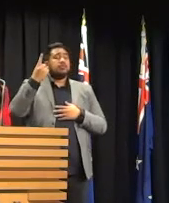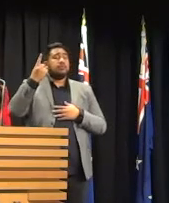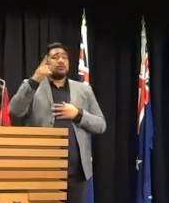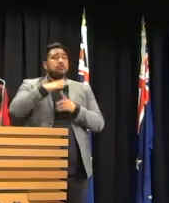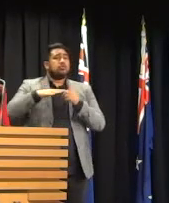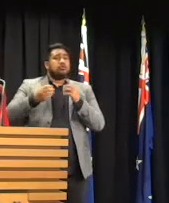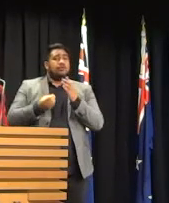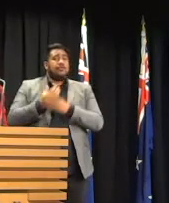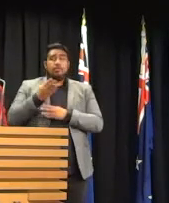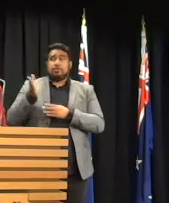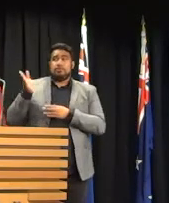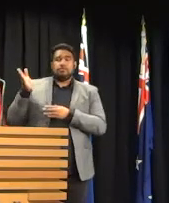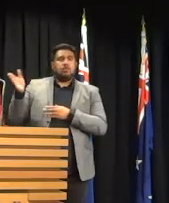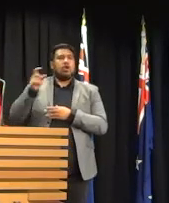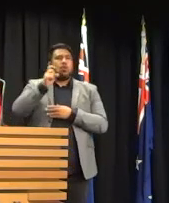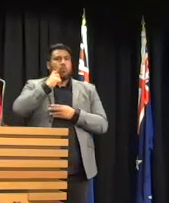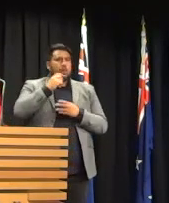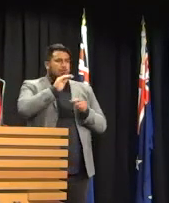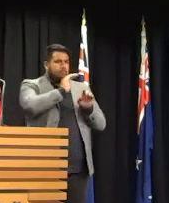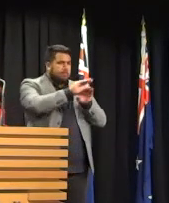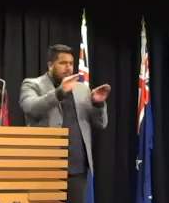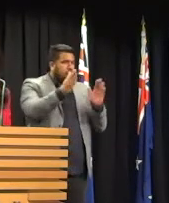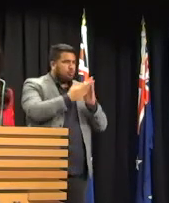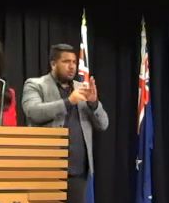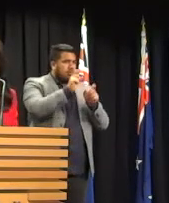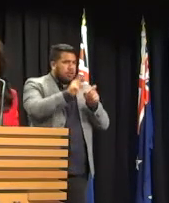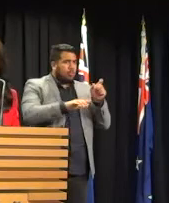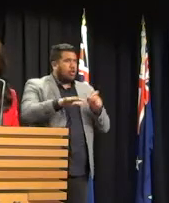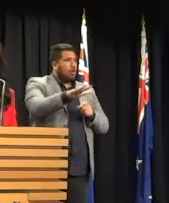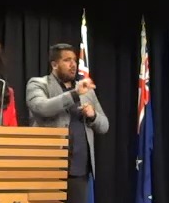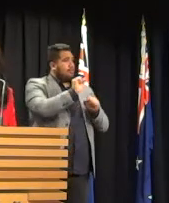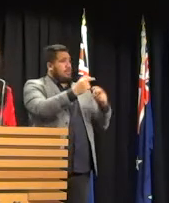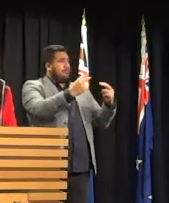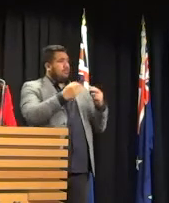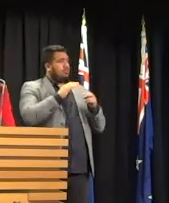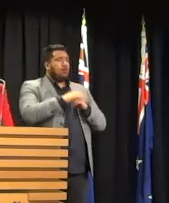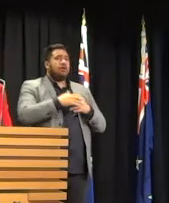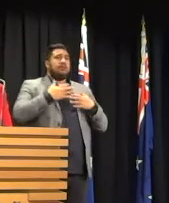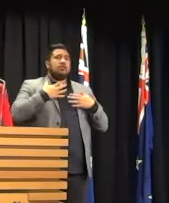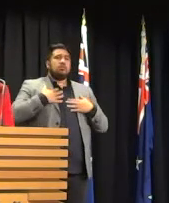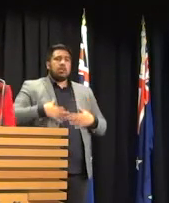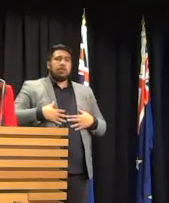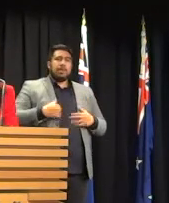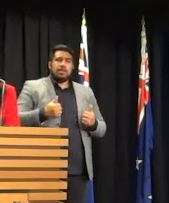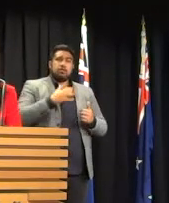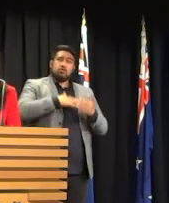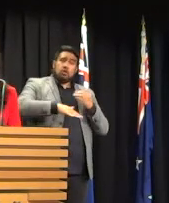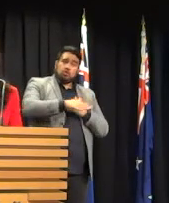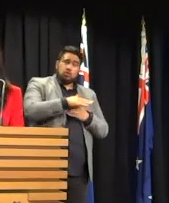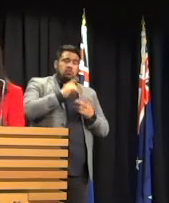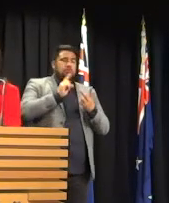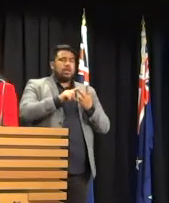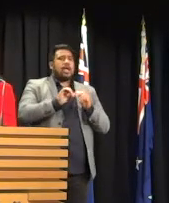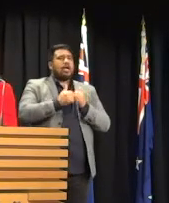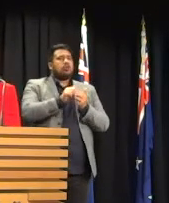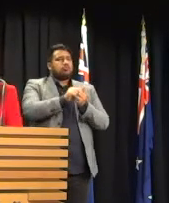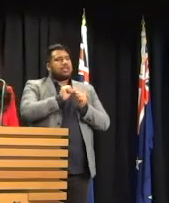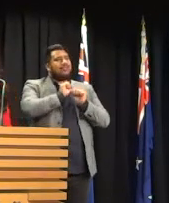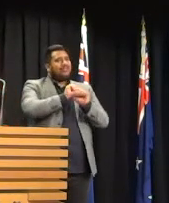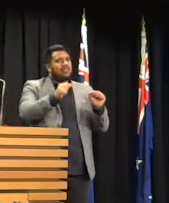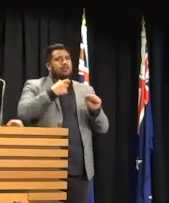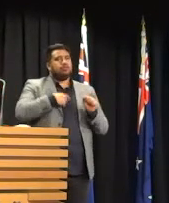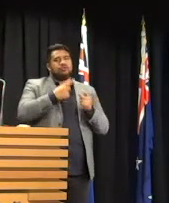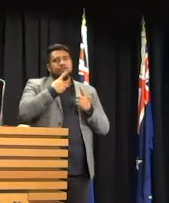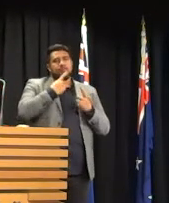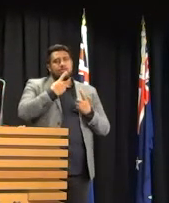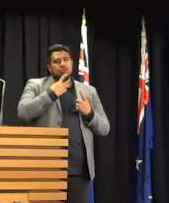is seeking New Zealanders' view on both social wellbeing and how to best protect and use people's personal information. And I'll hand over to her